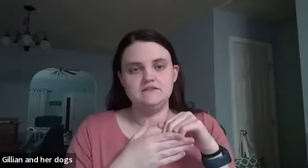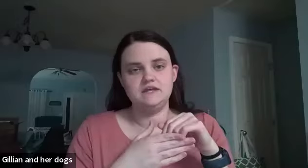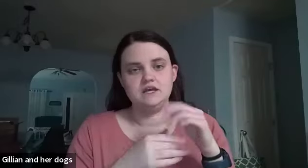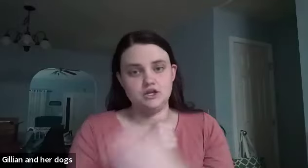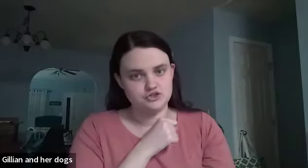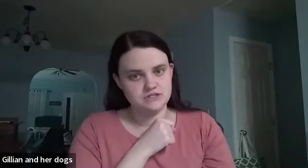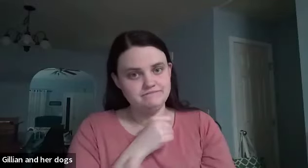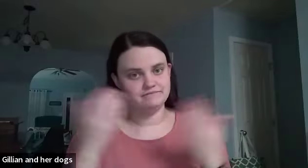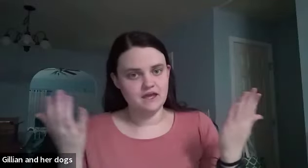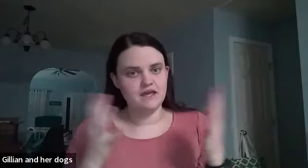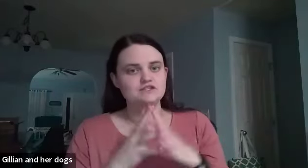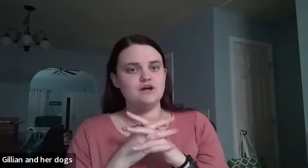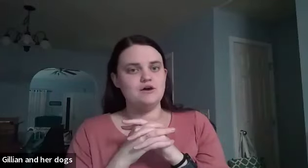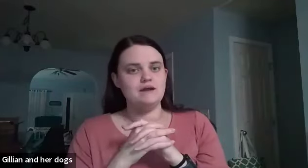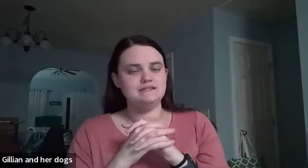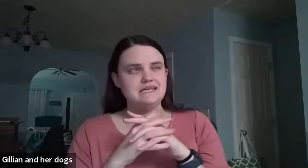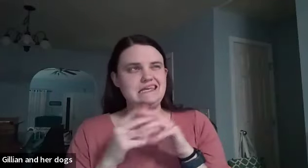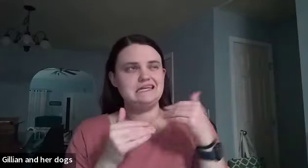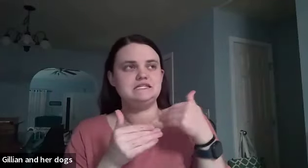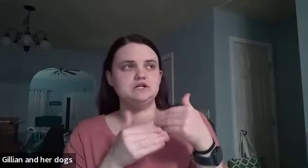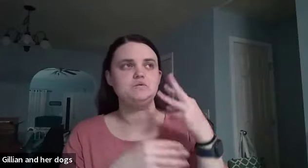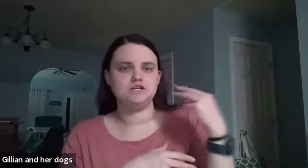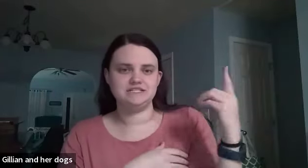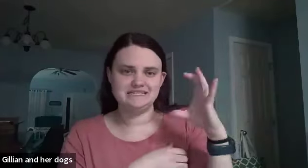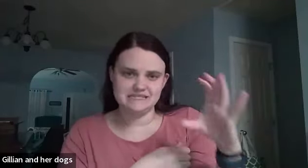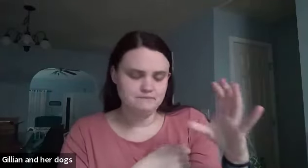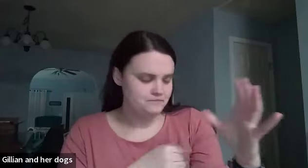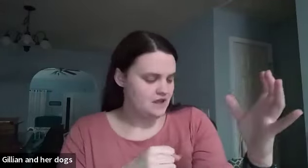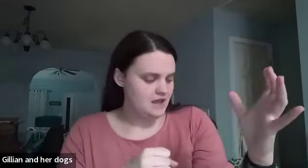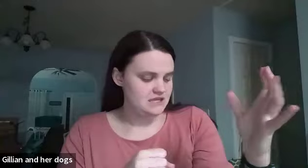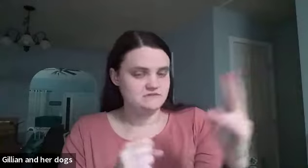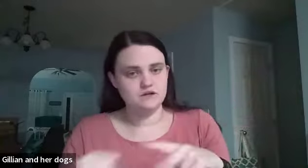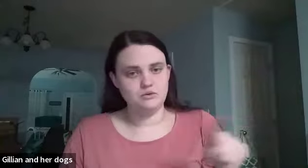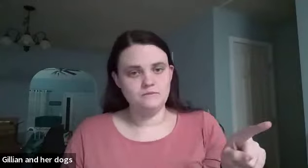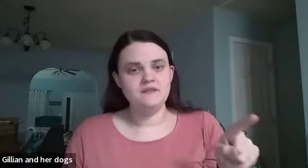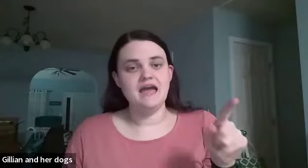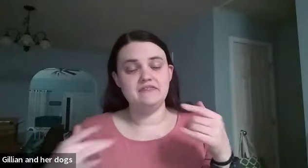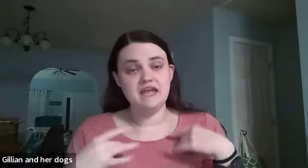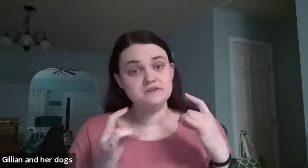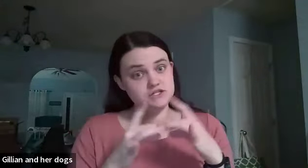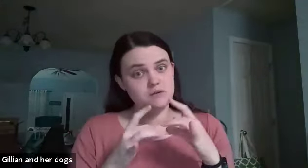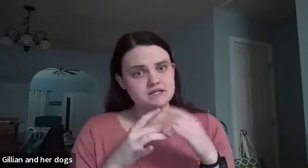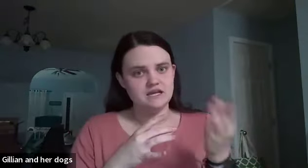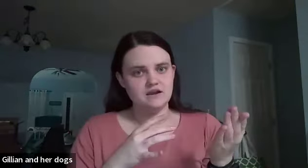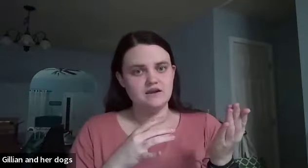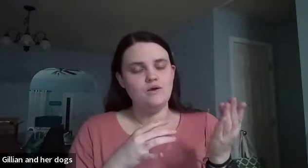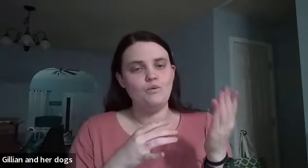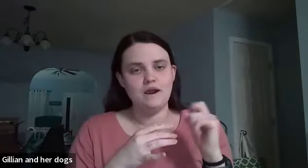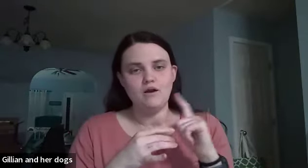in the country. And so it's near Washington, D.C. It's very cool. And they have a Starbucks there where